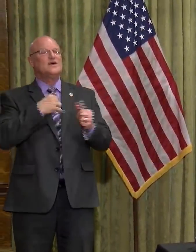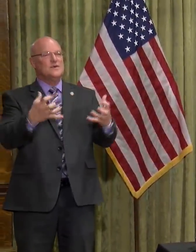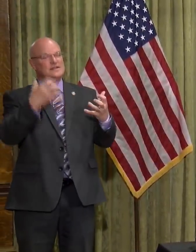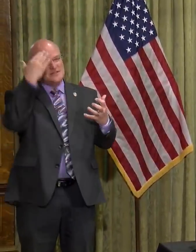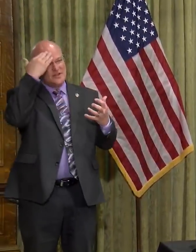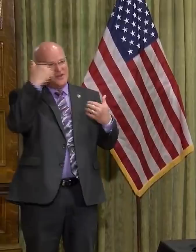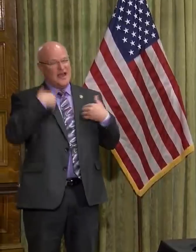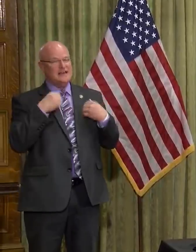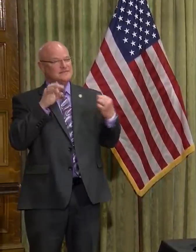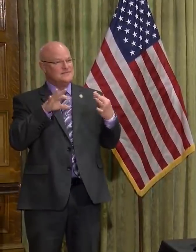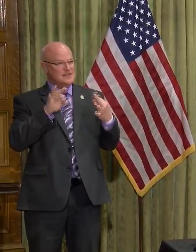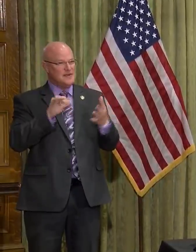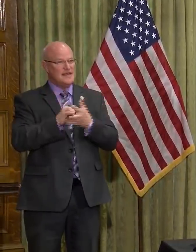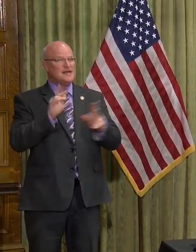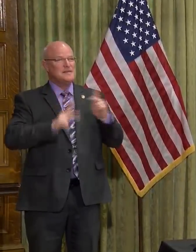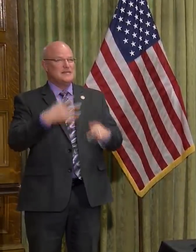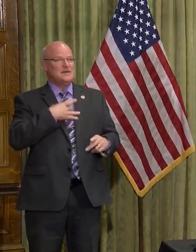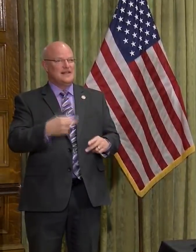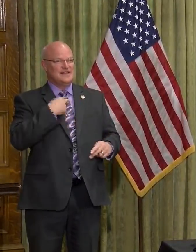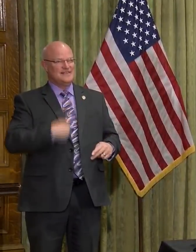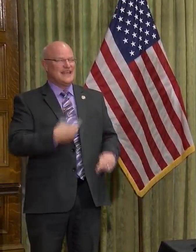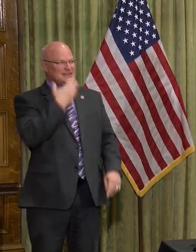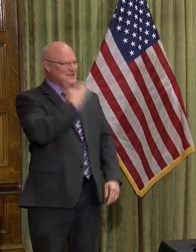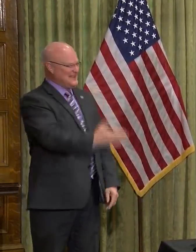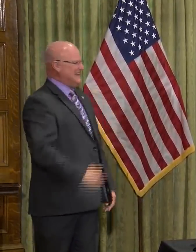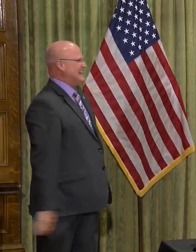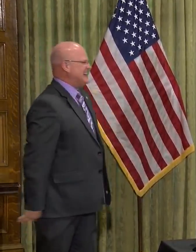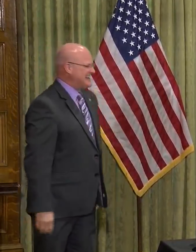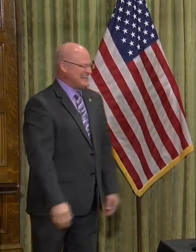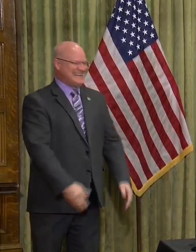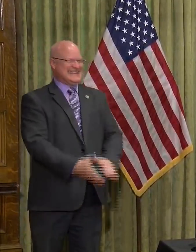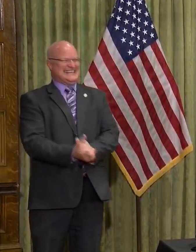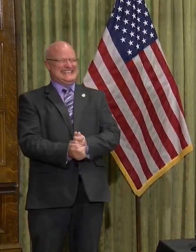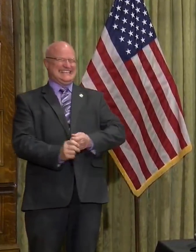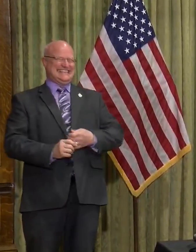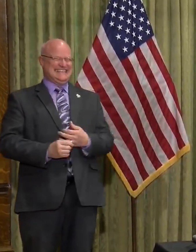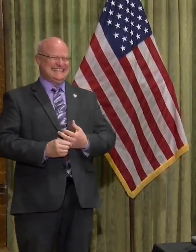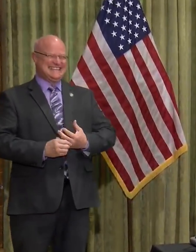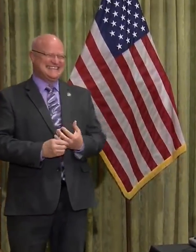want you to know I've had some feedback that people like your ties. Thank you.